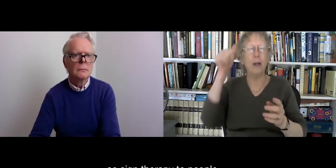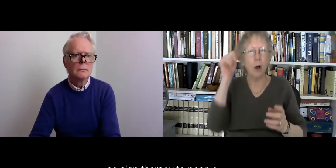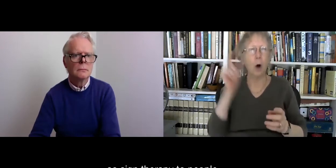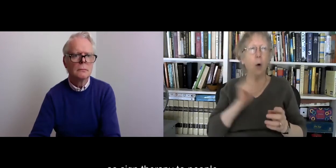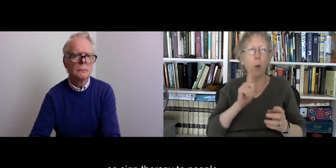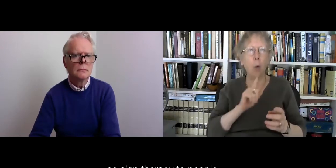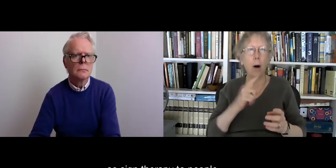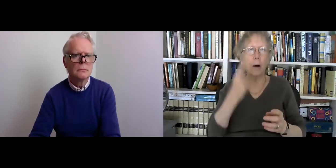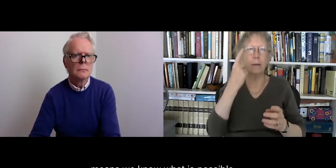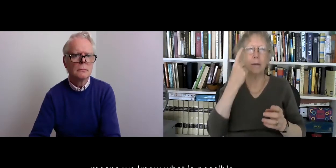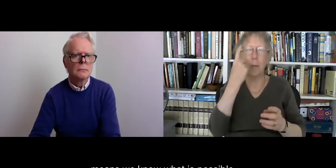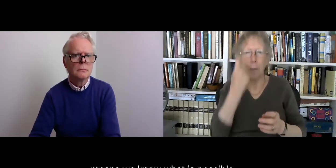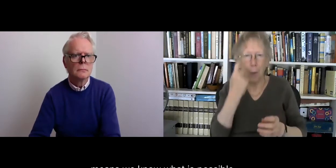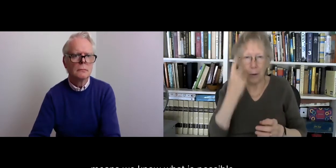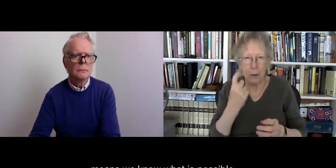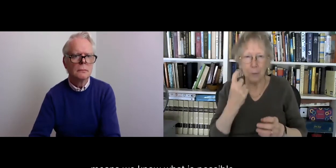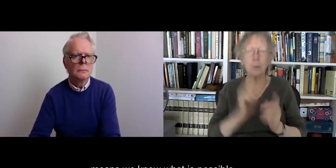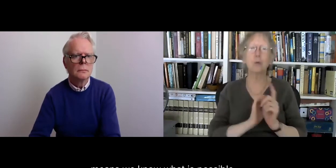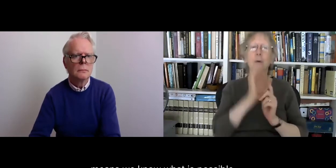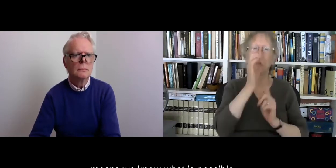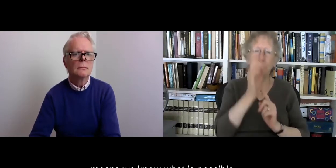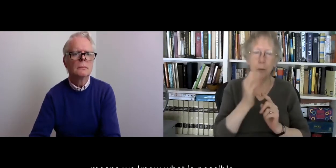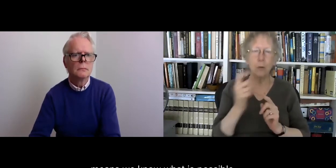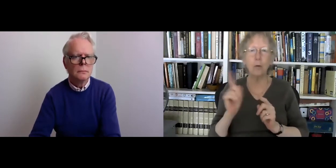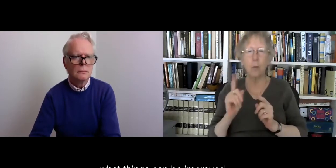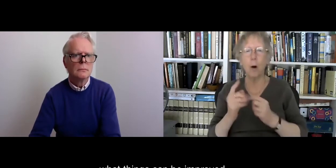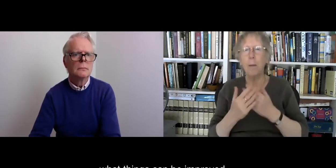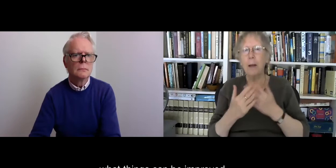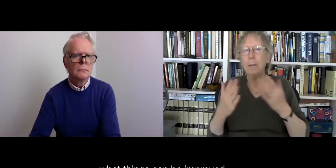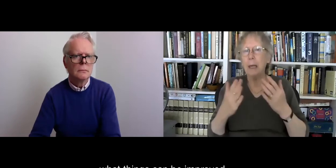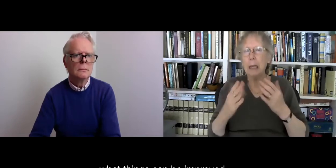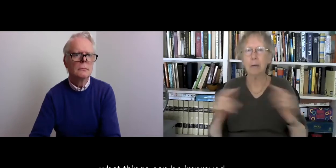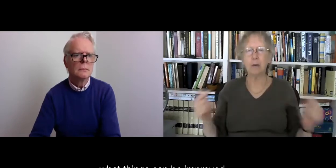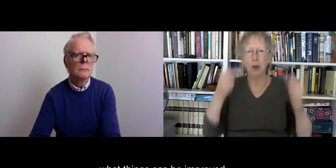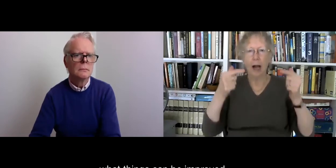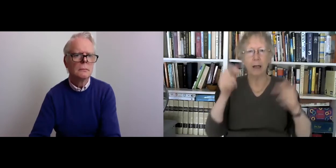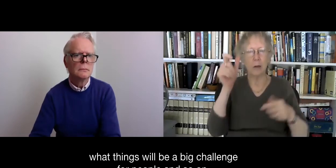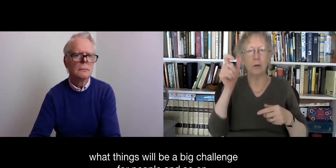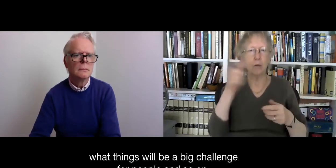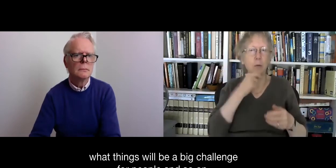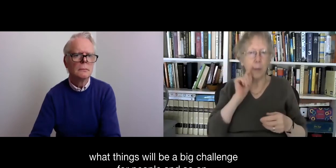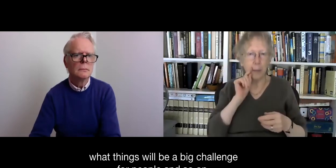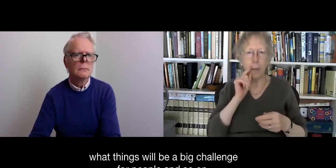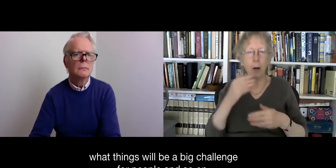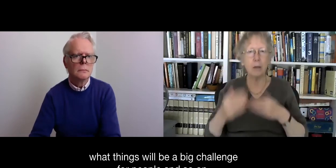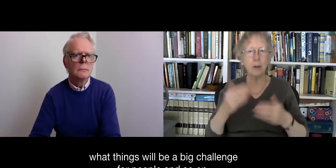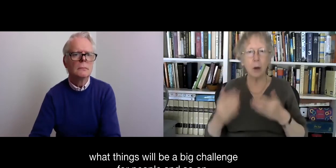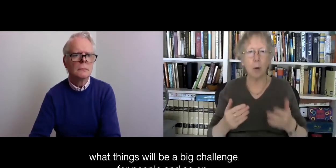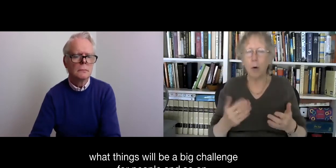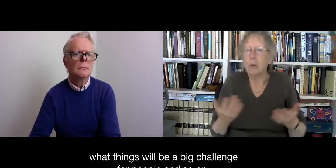people, means we know what is possible, what things can be improved, what things will be a big challenge for people, and